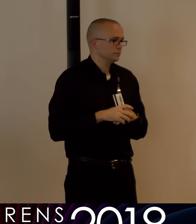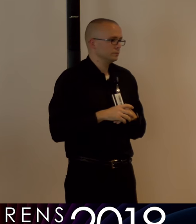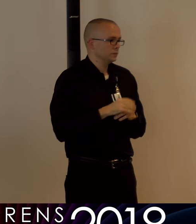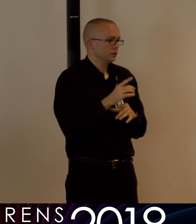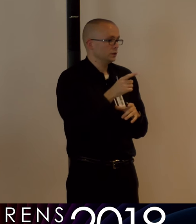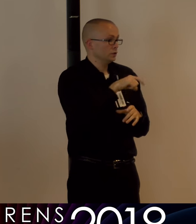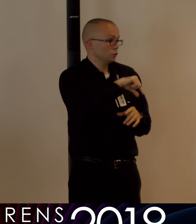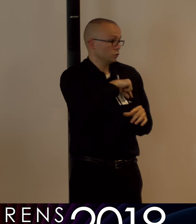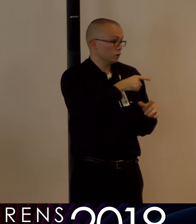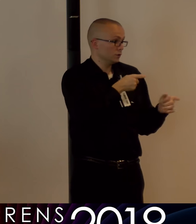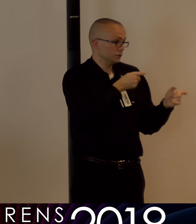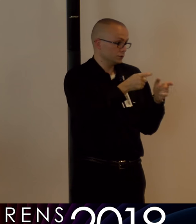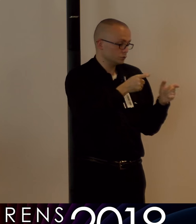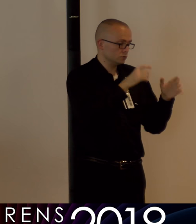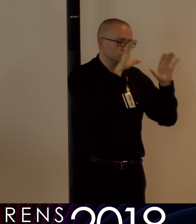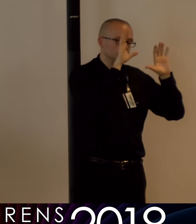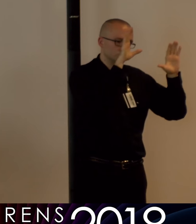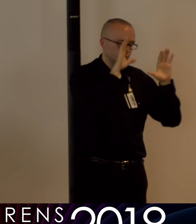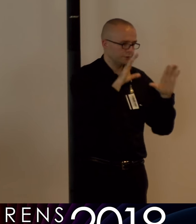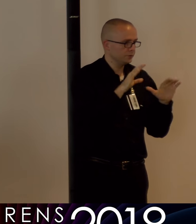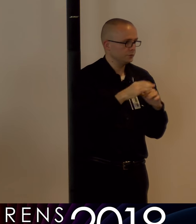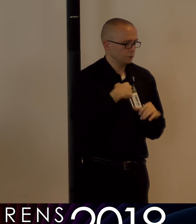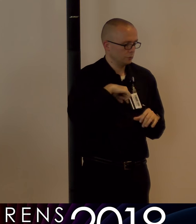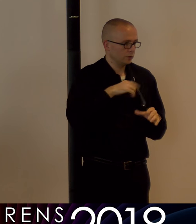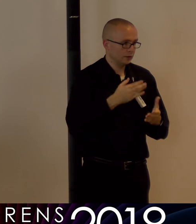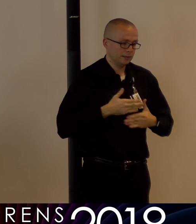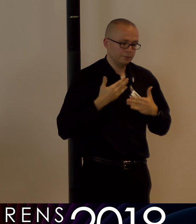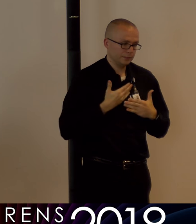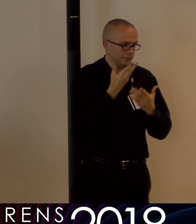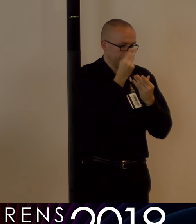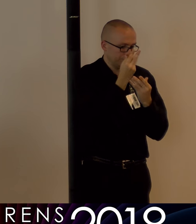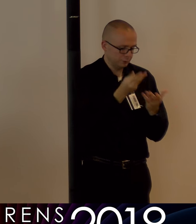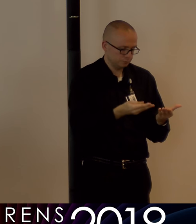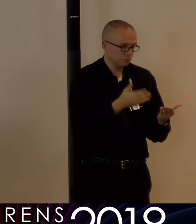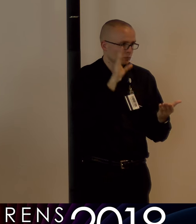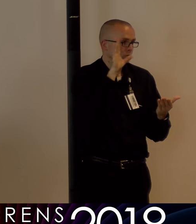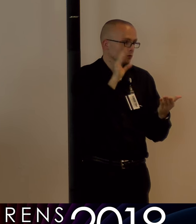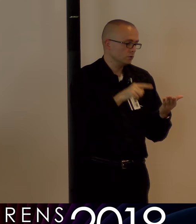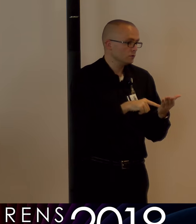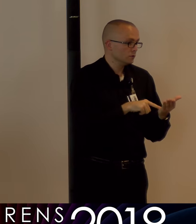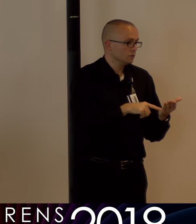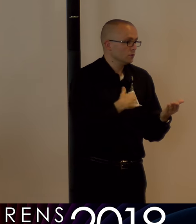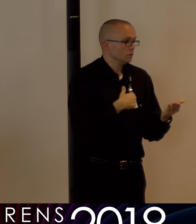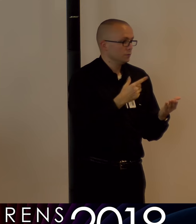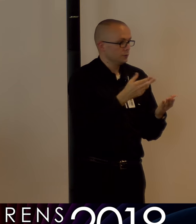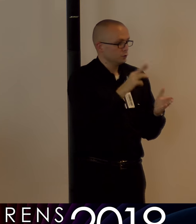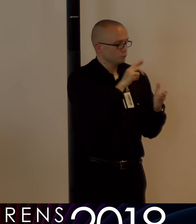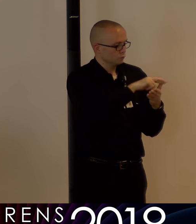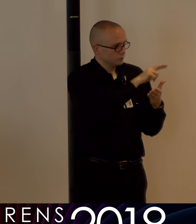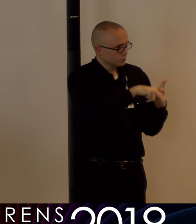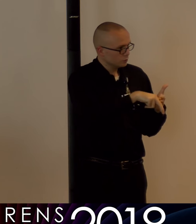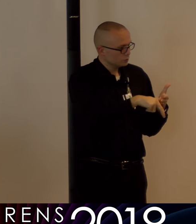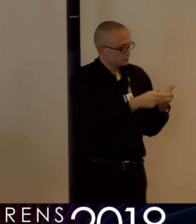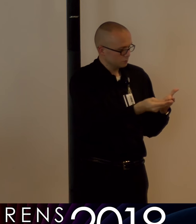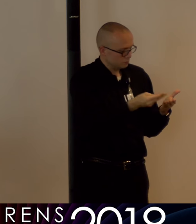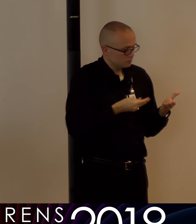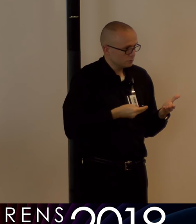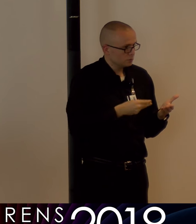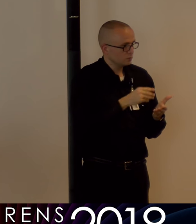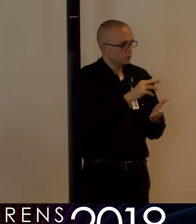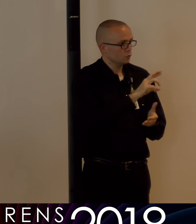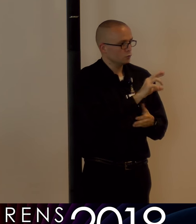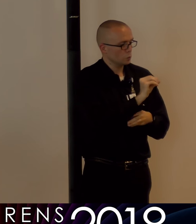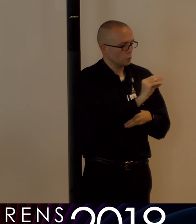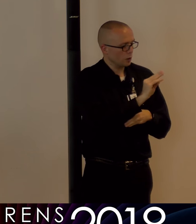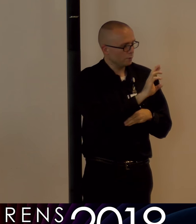quality control was really great, and we were happy with the quality of the data. And when the results came out, Robert Durthy